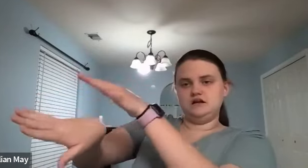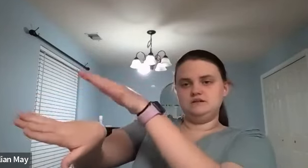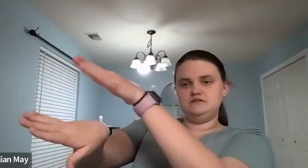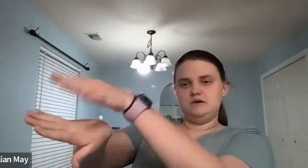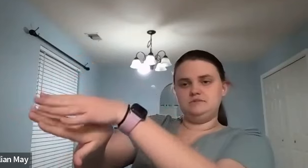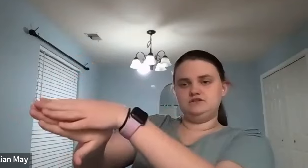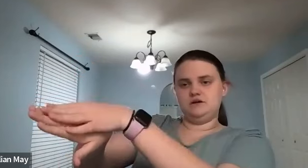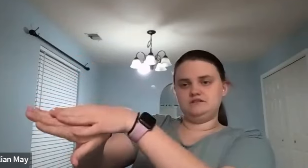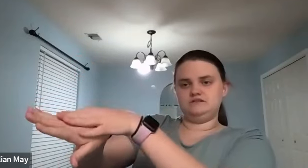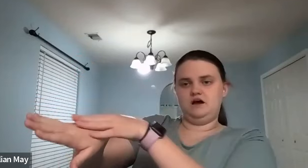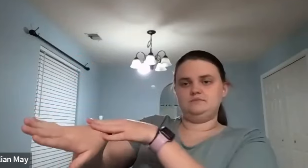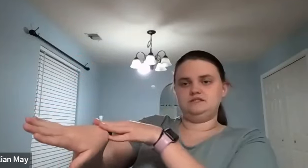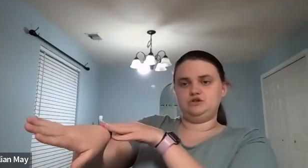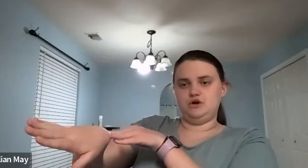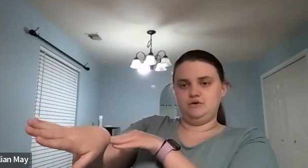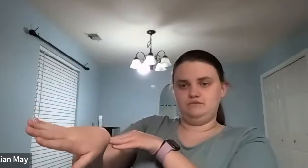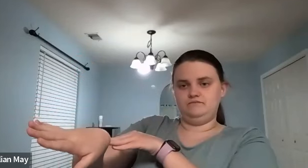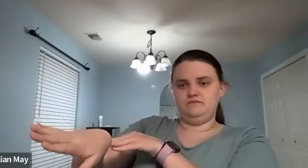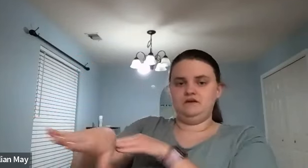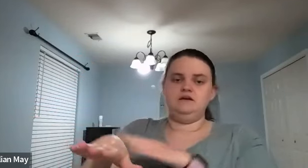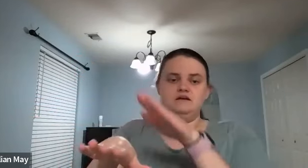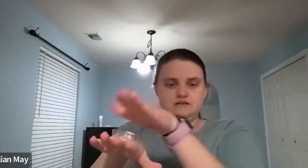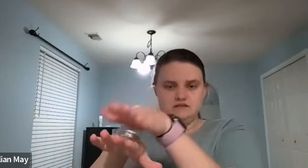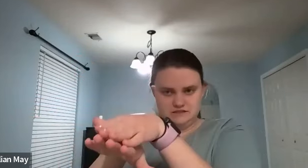non-dominance on the bottom, your dominance on top, slow.